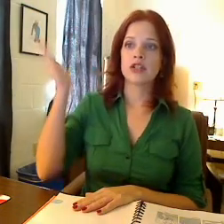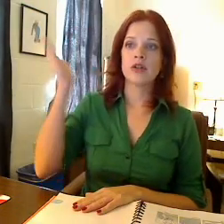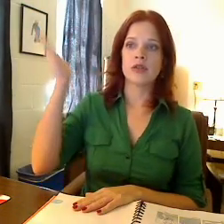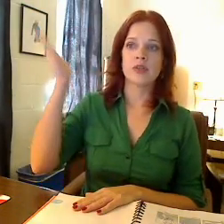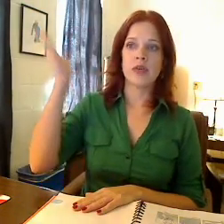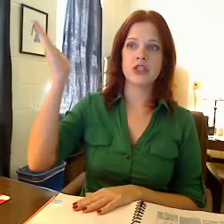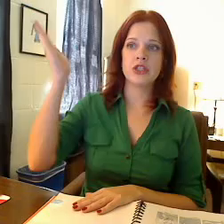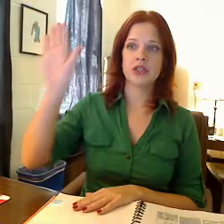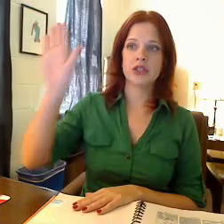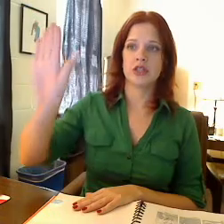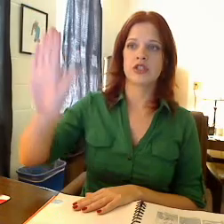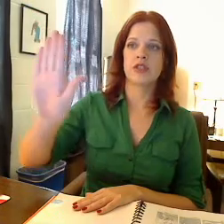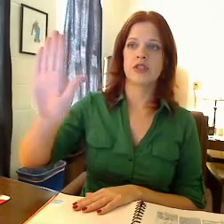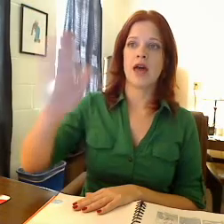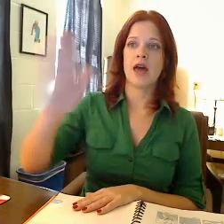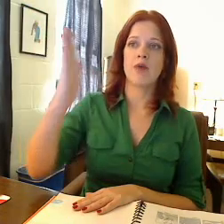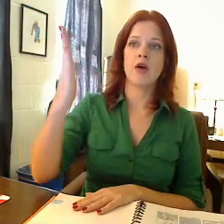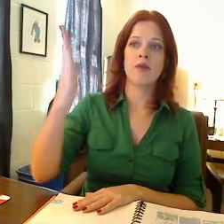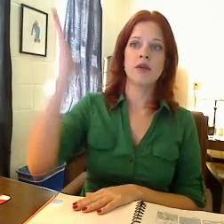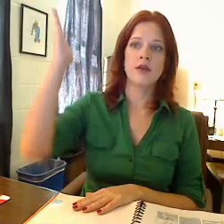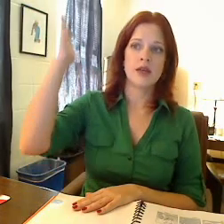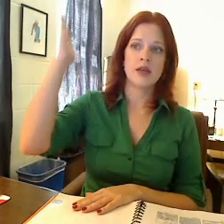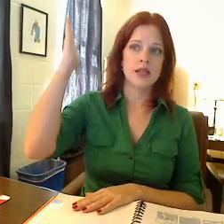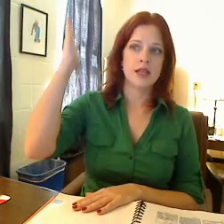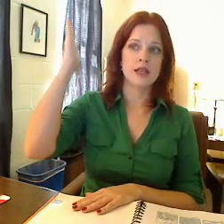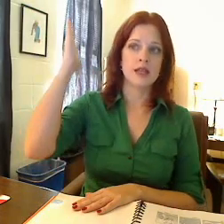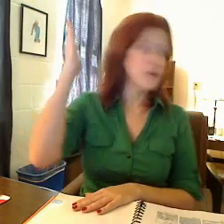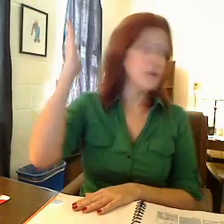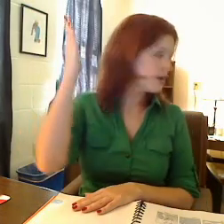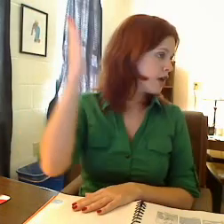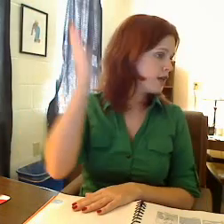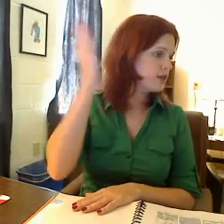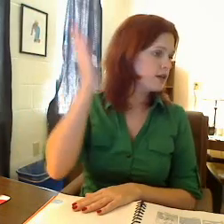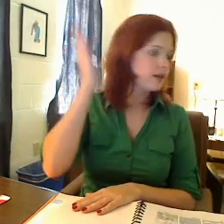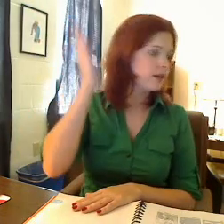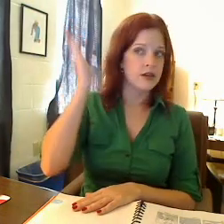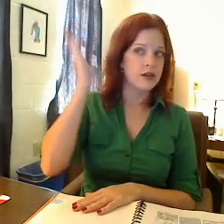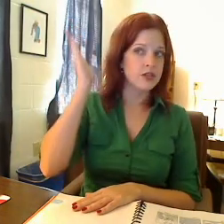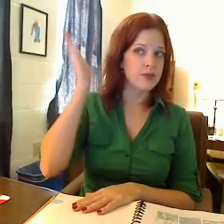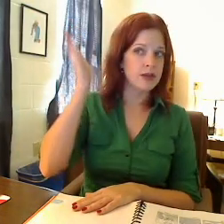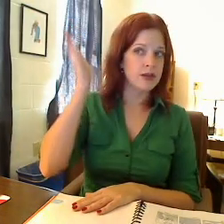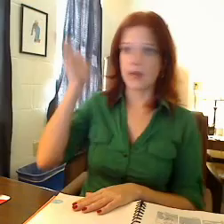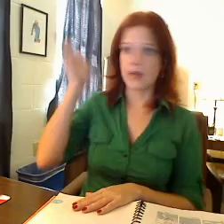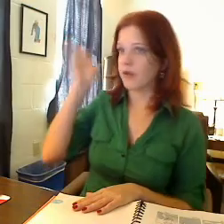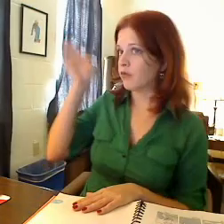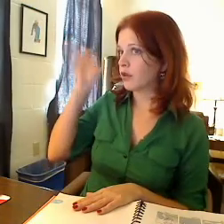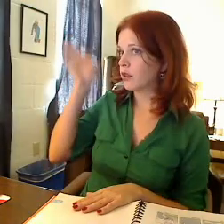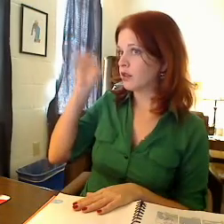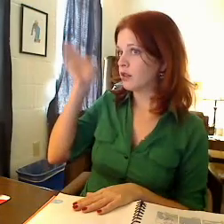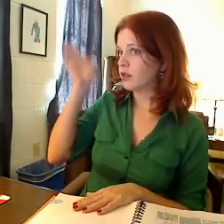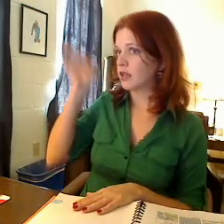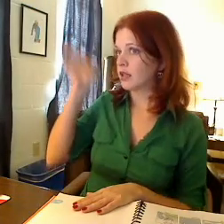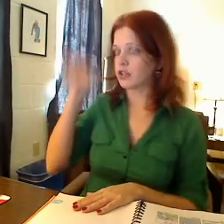Lecture or speech, it's just a flat palm, and it's up kind of by your head, and you just bounce it back and forth. Lecture